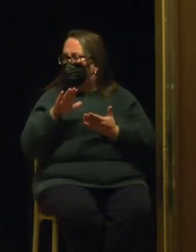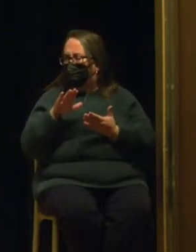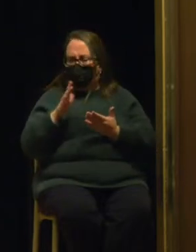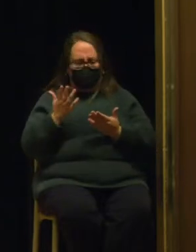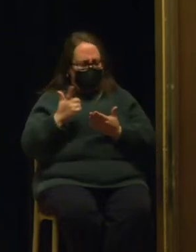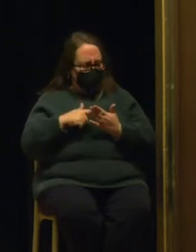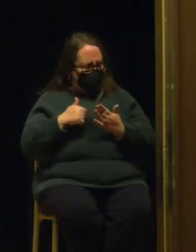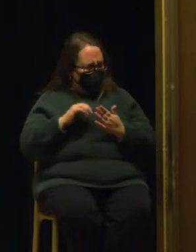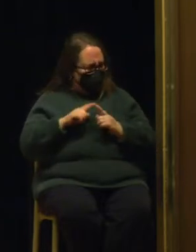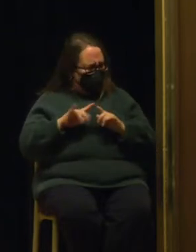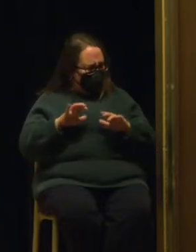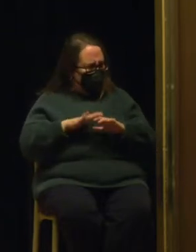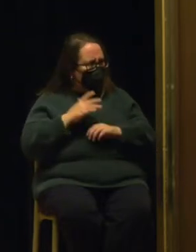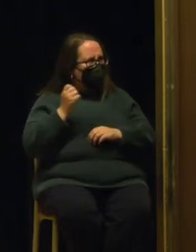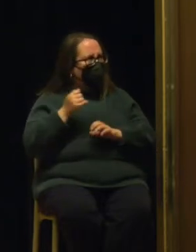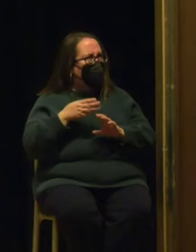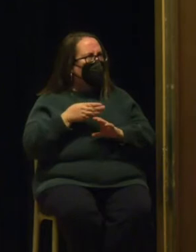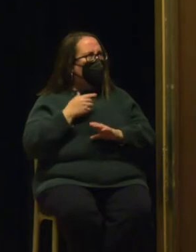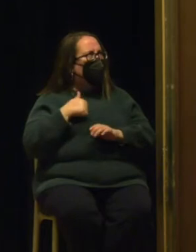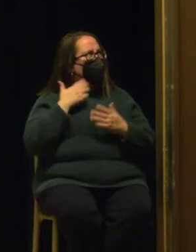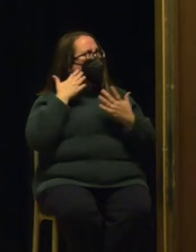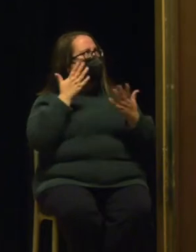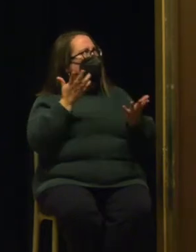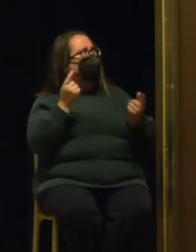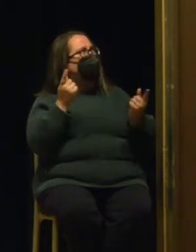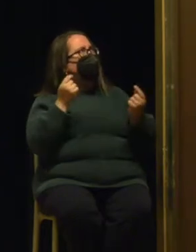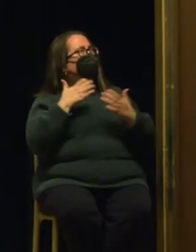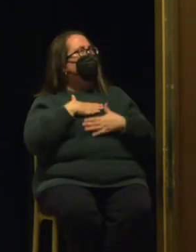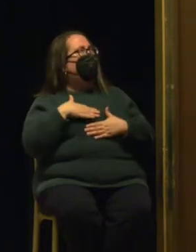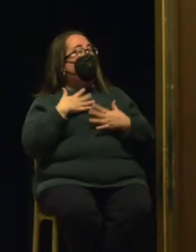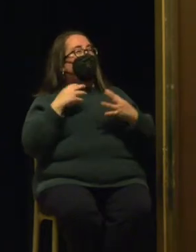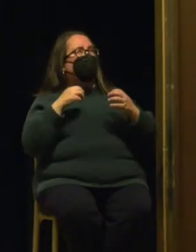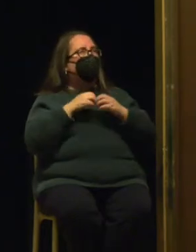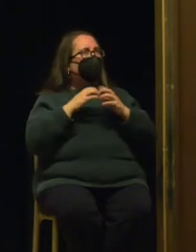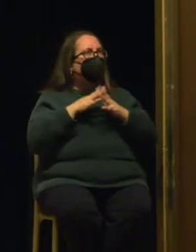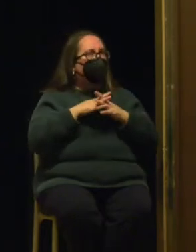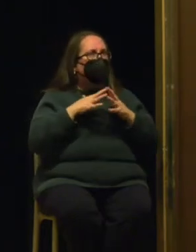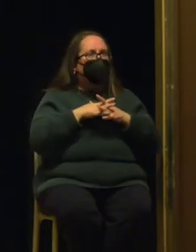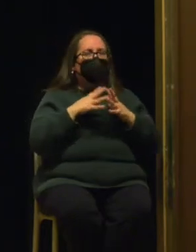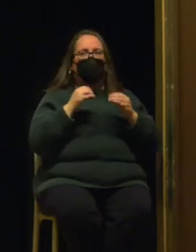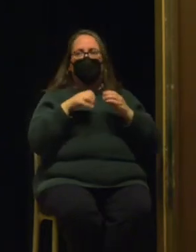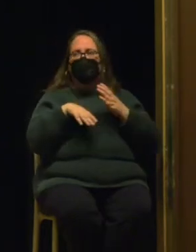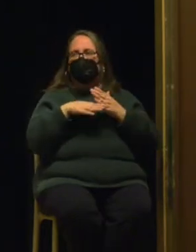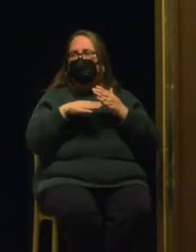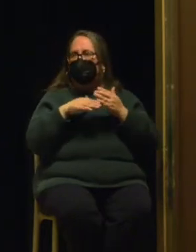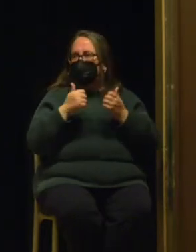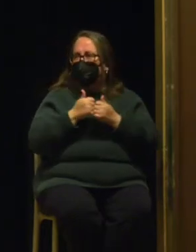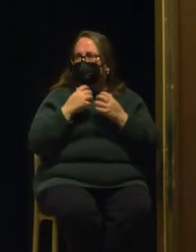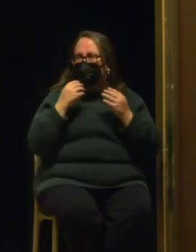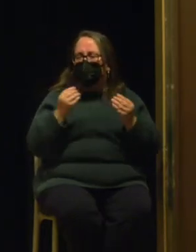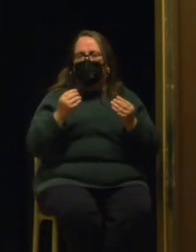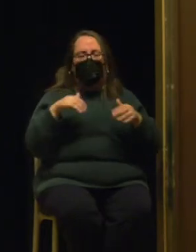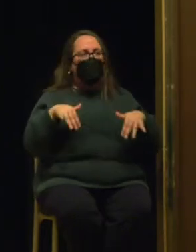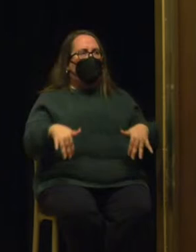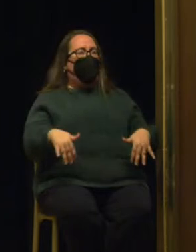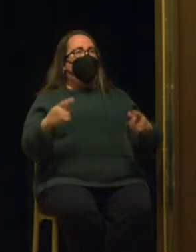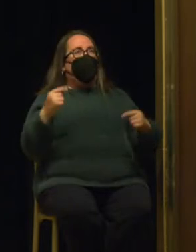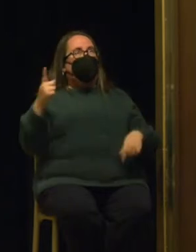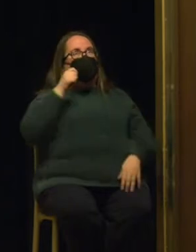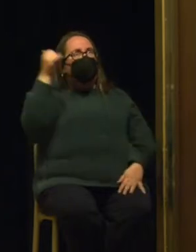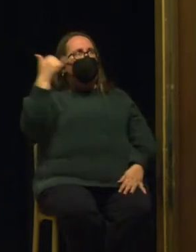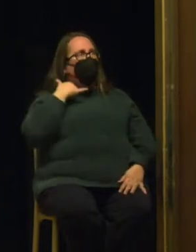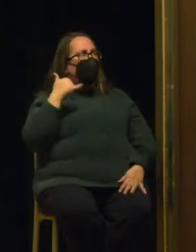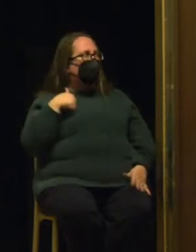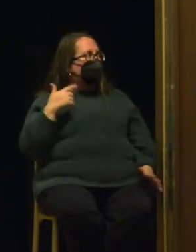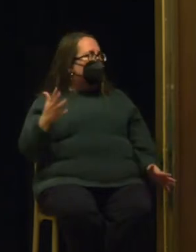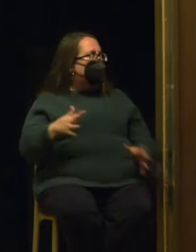to do on Saturdays before, no more football games, no more soccer games? And then he didn't call. I'm like, he didn't